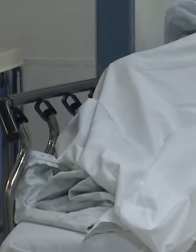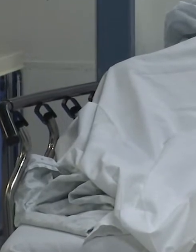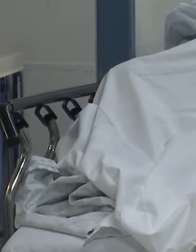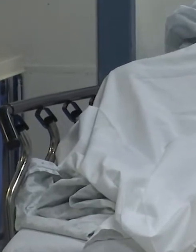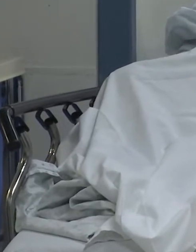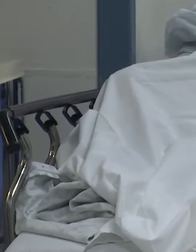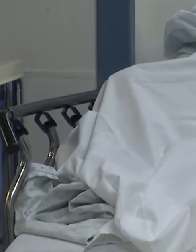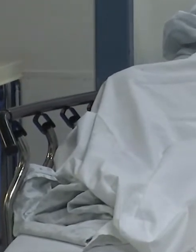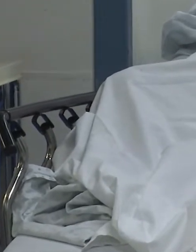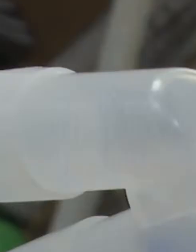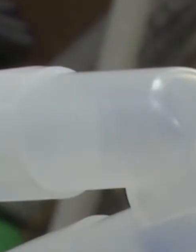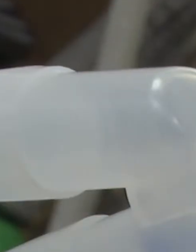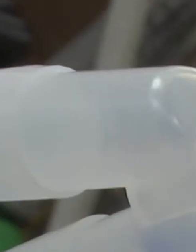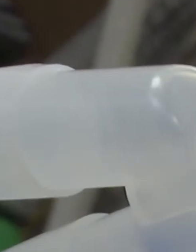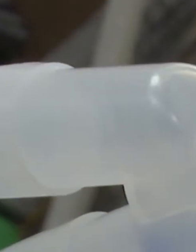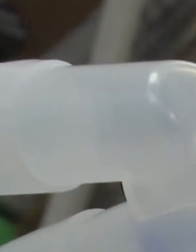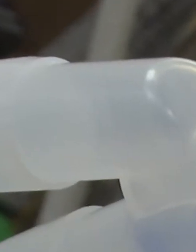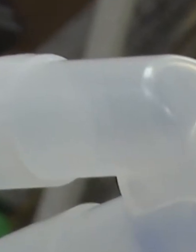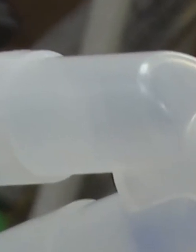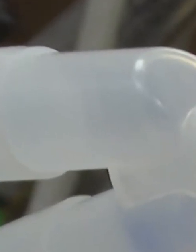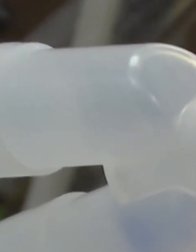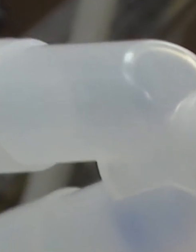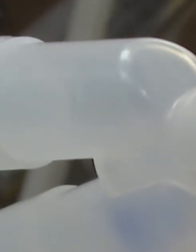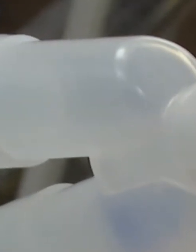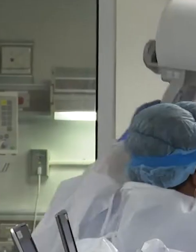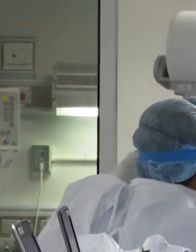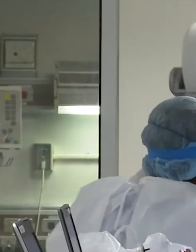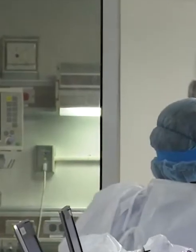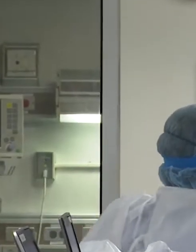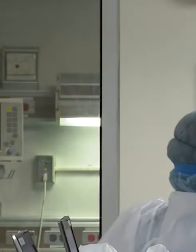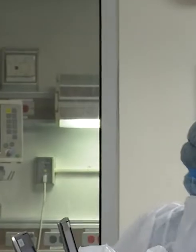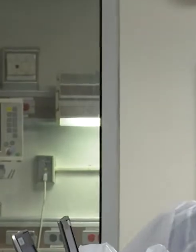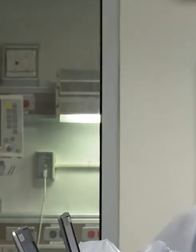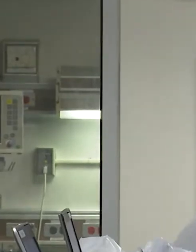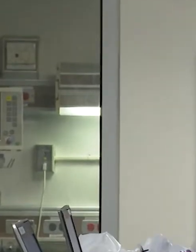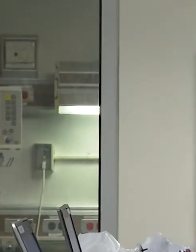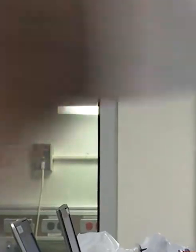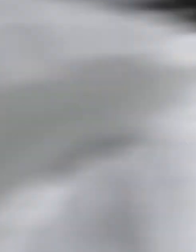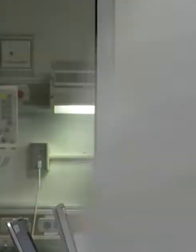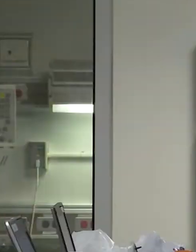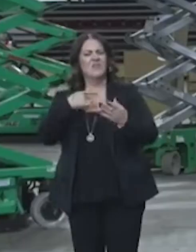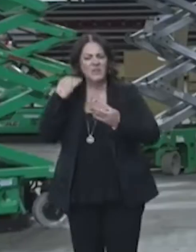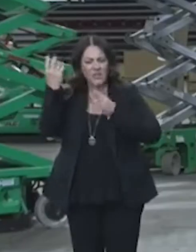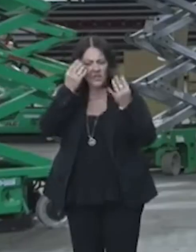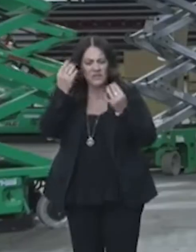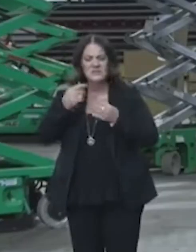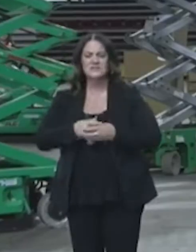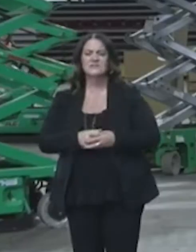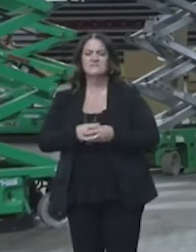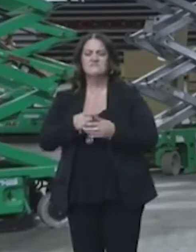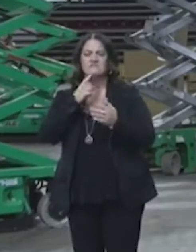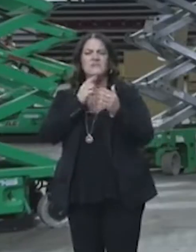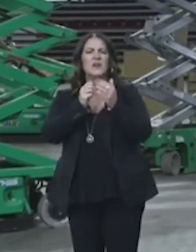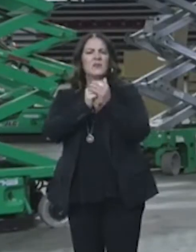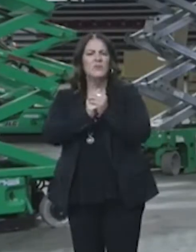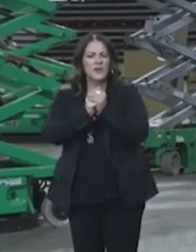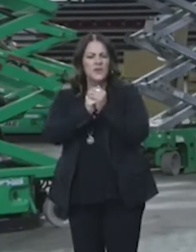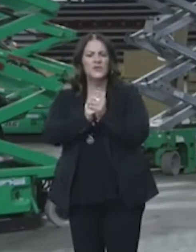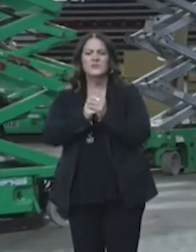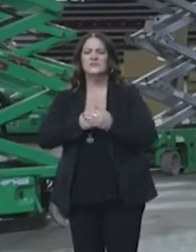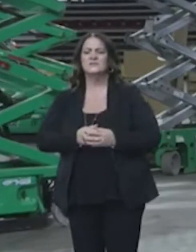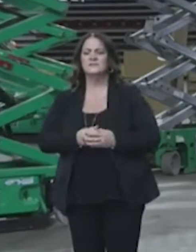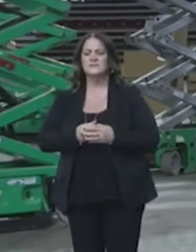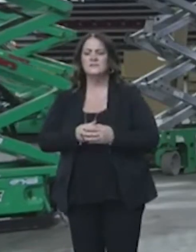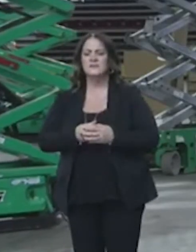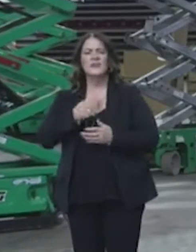care personnel and an opportunity for the state to lend a helping hand to the rest of the country. We're also extending a